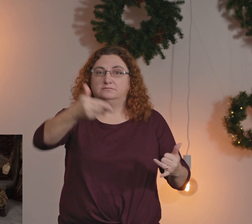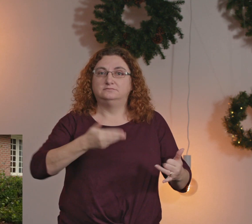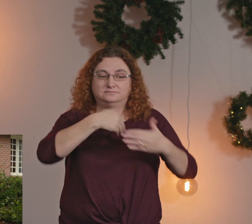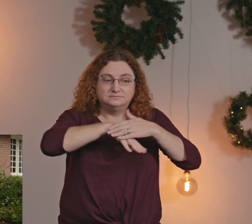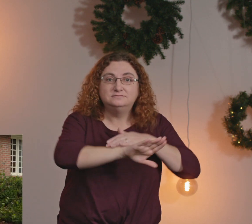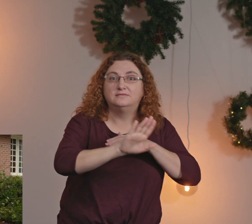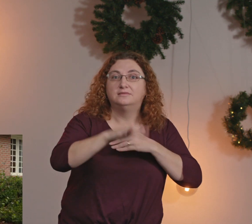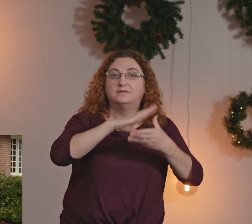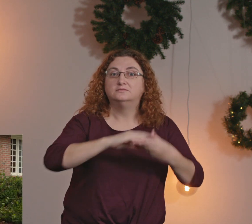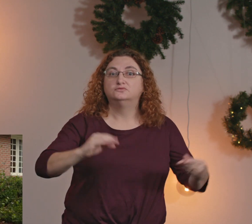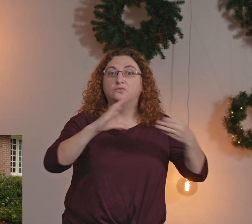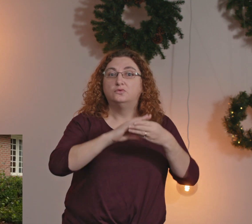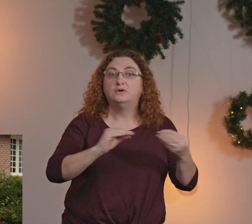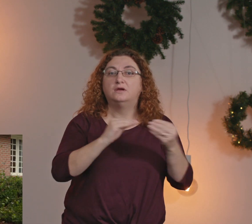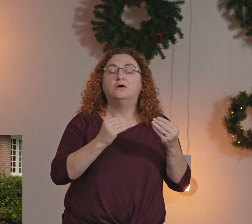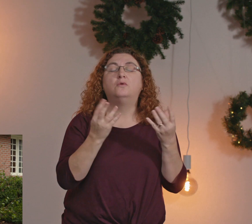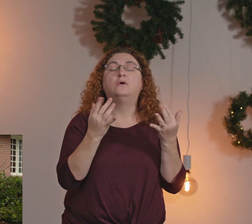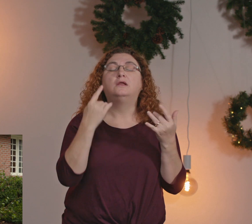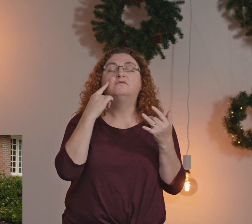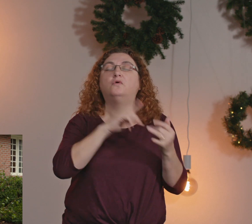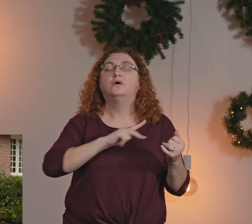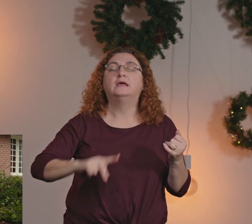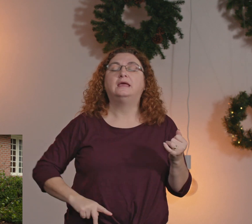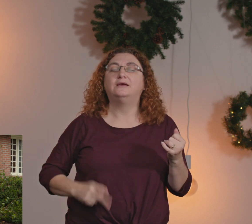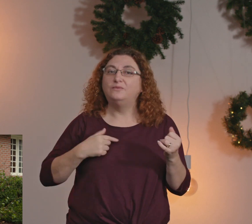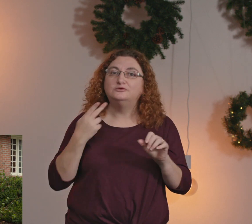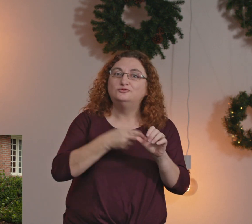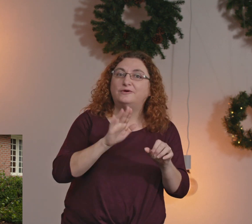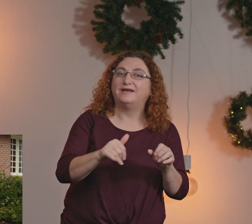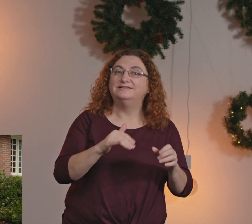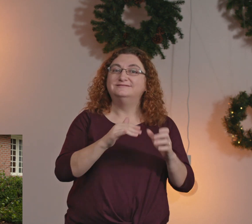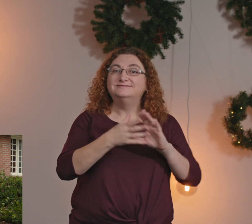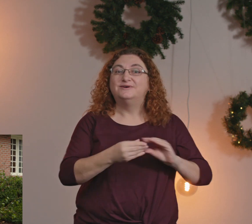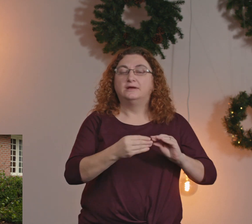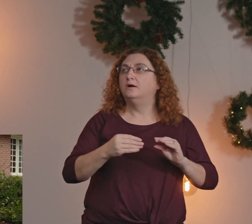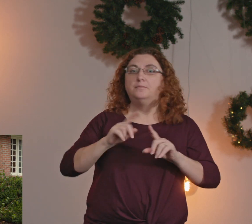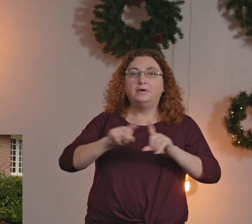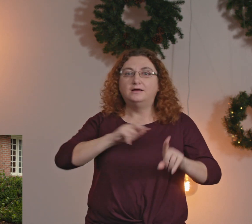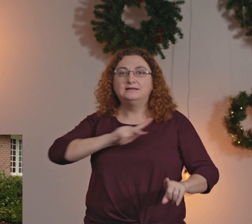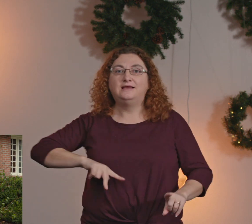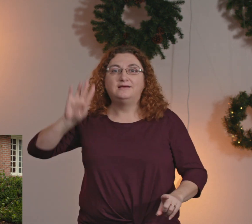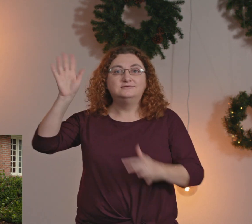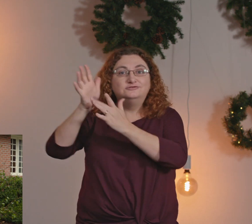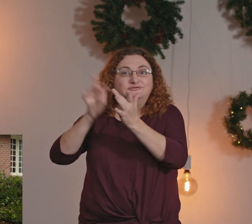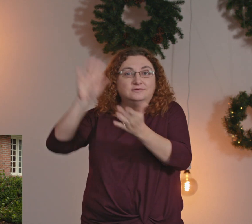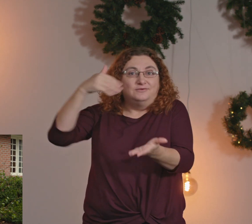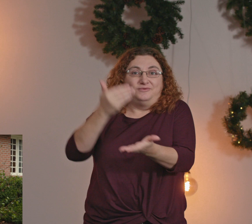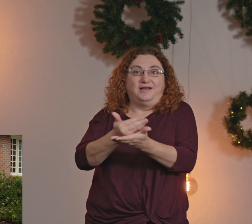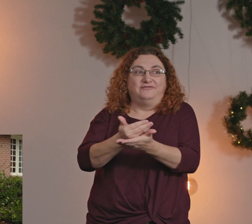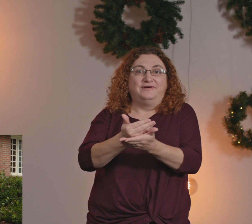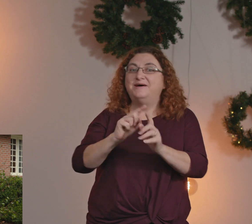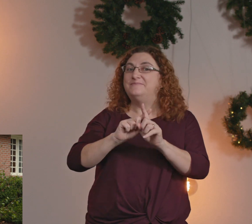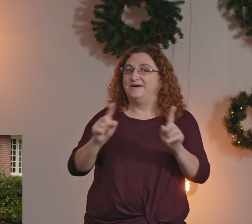expectantly longing for a king. The king came. Advent's the season where we spend week after